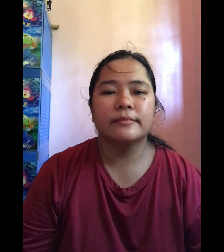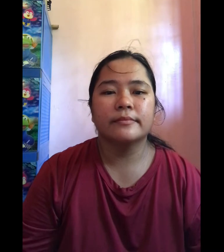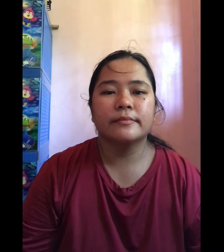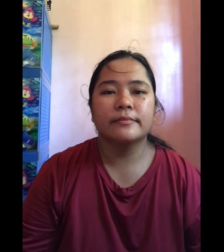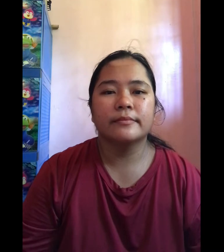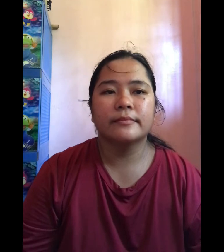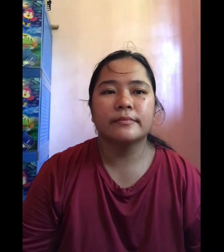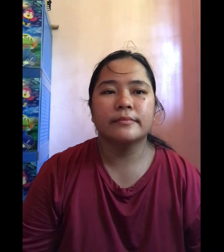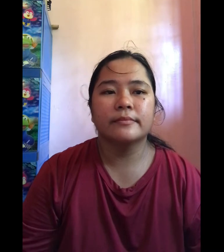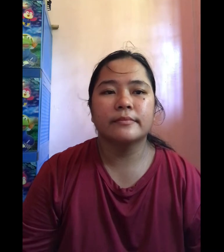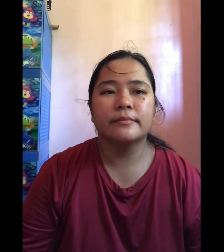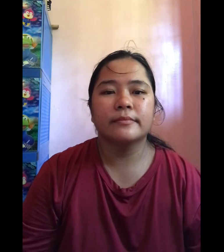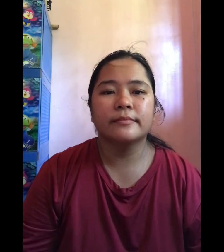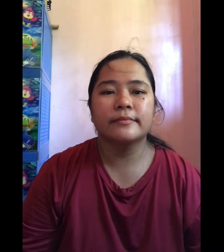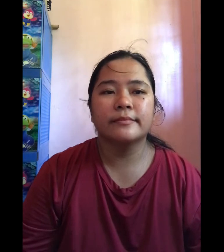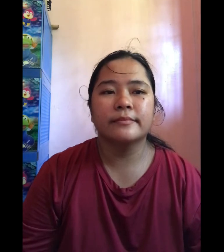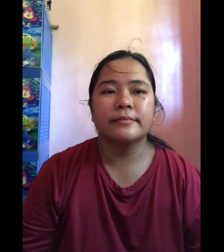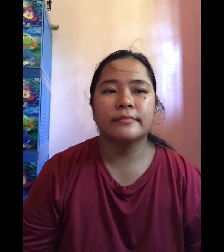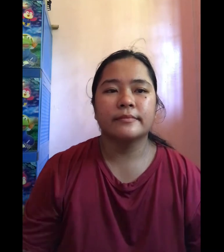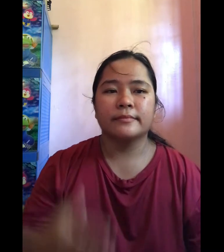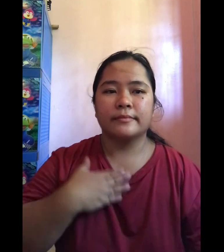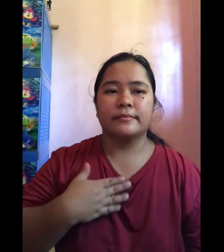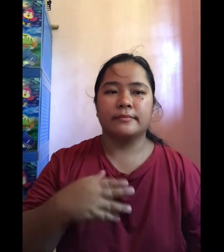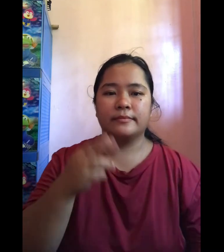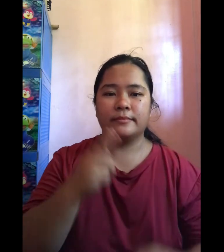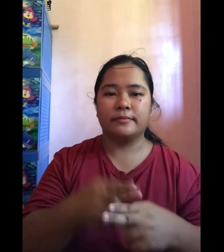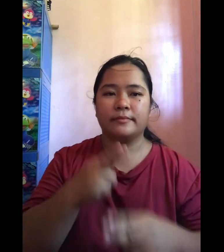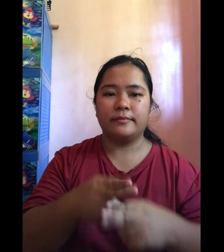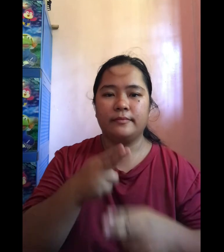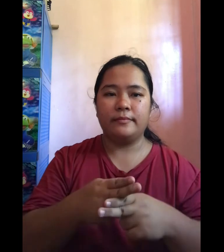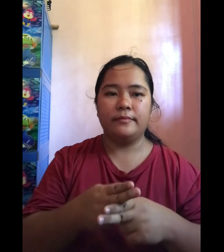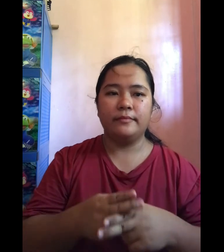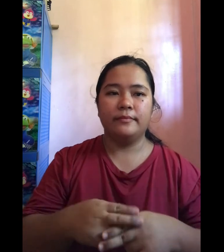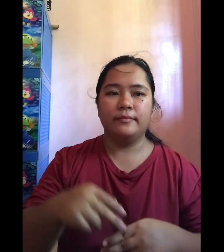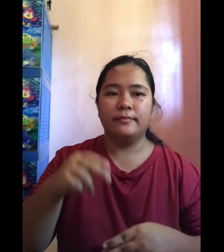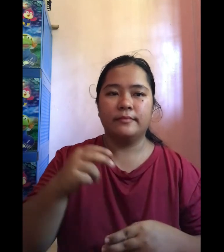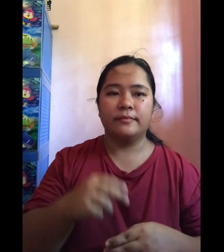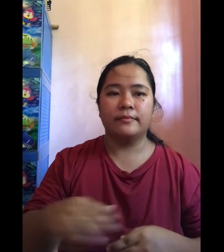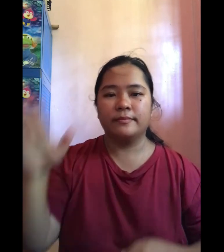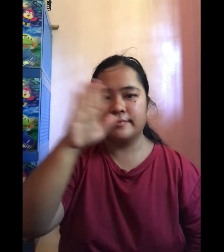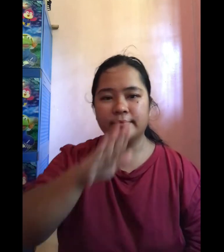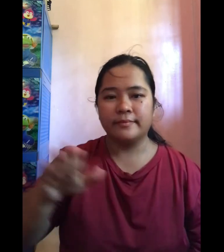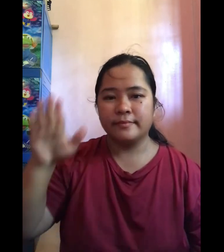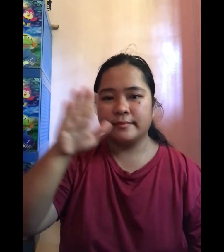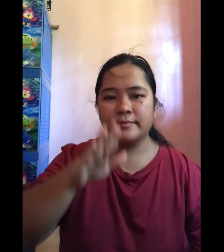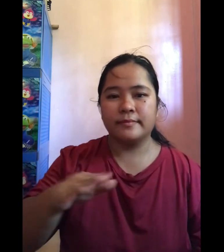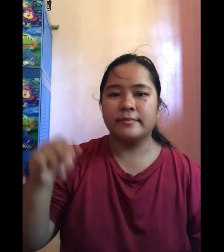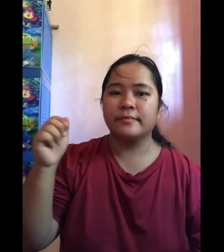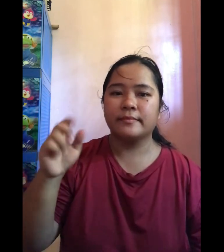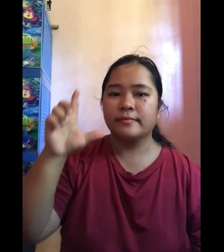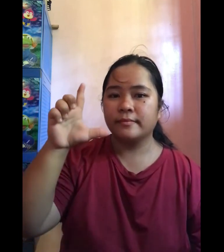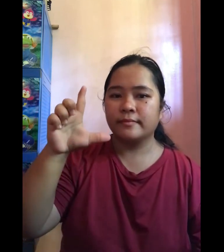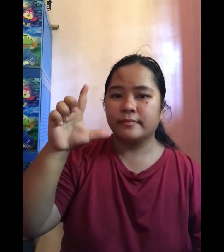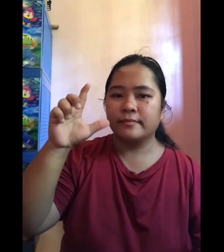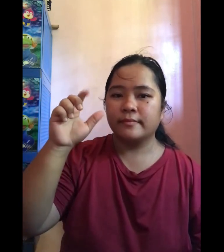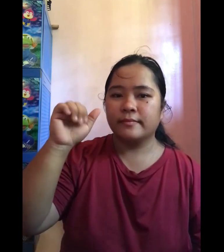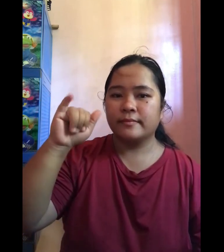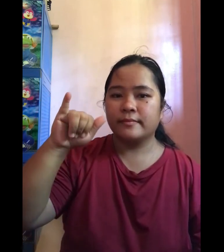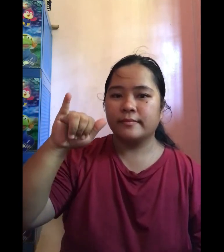my name is, and if you remember, that is my name is, and then you finger spell your name. And then usually a deaf person will tell